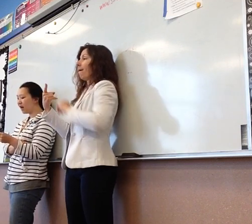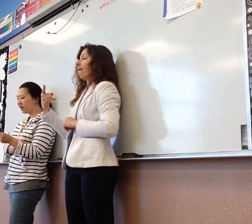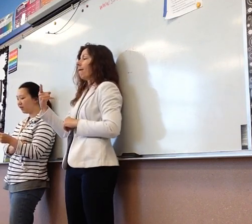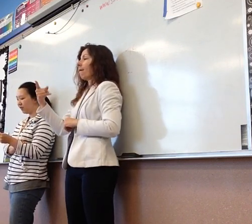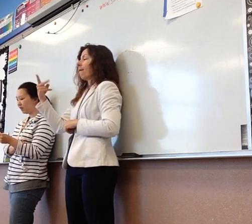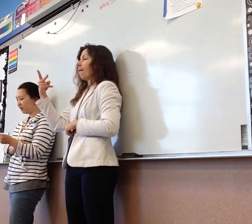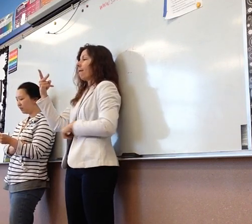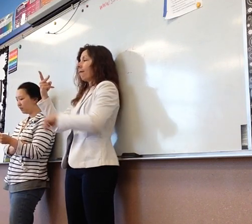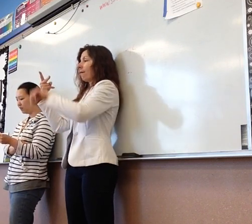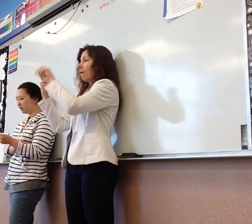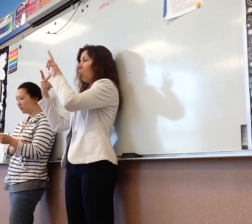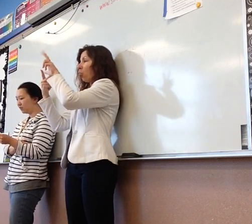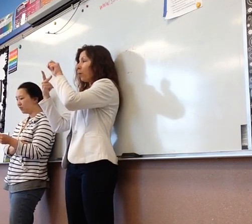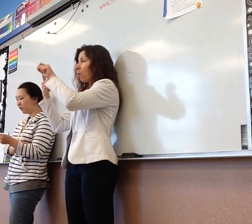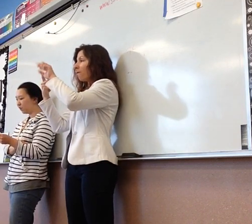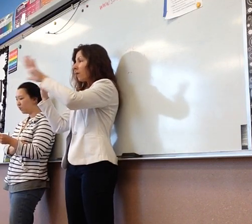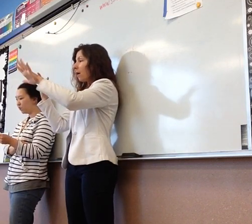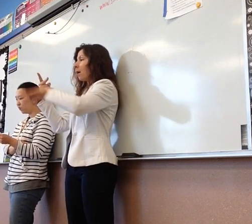3-5,